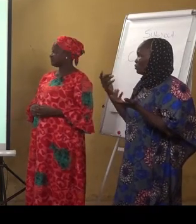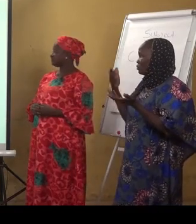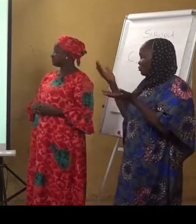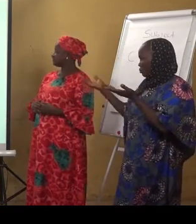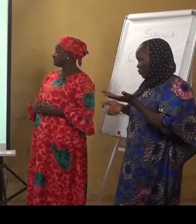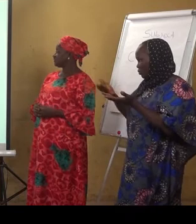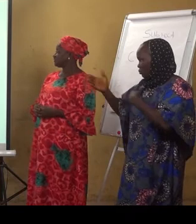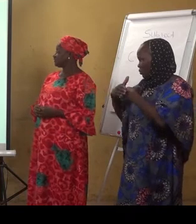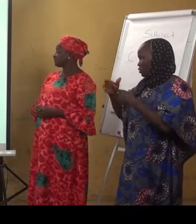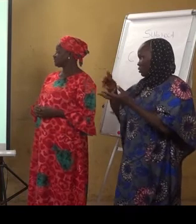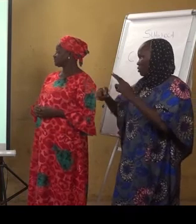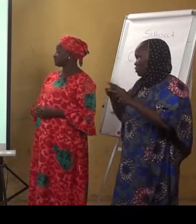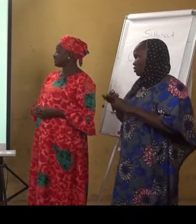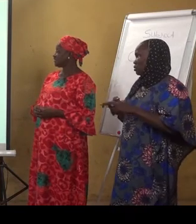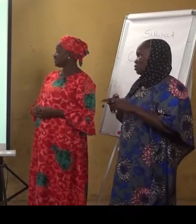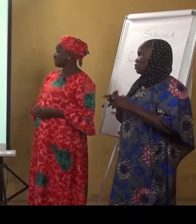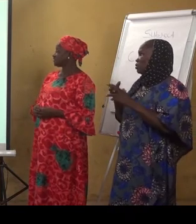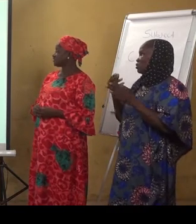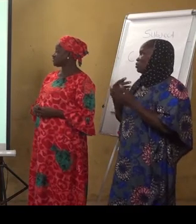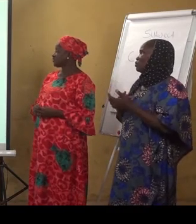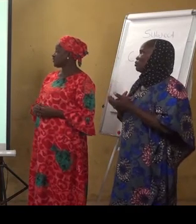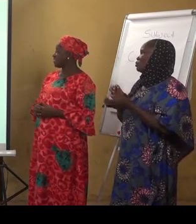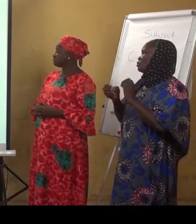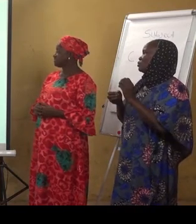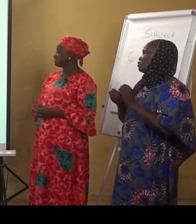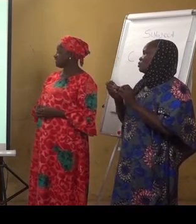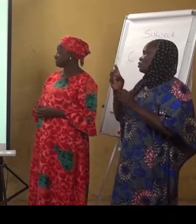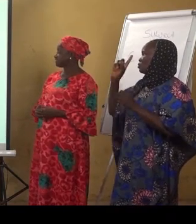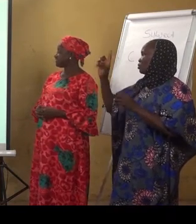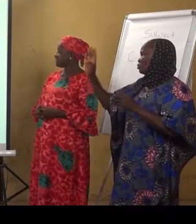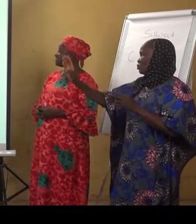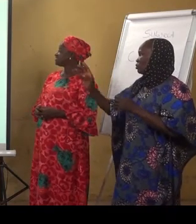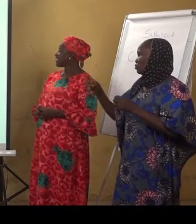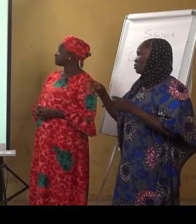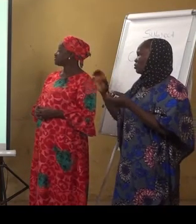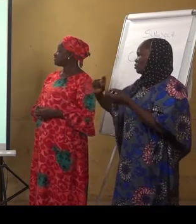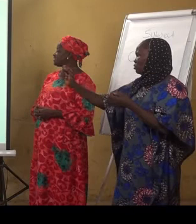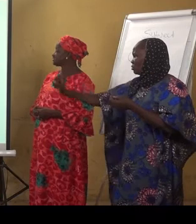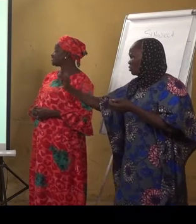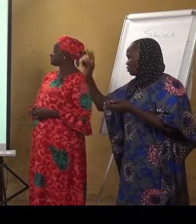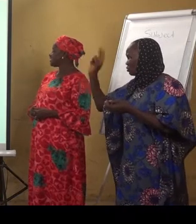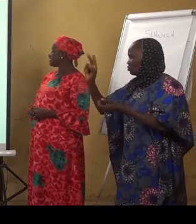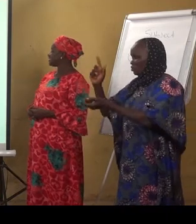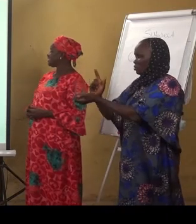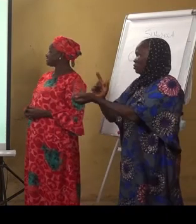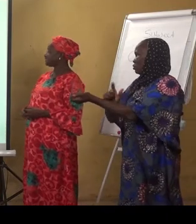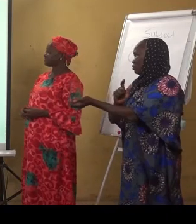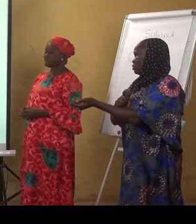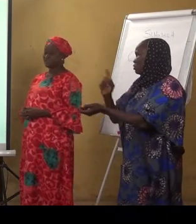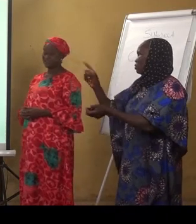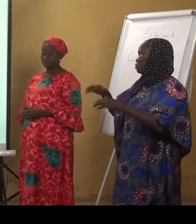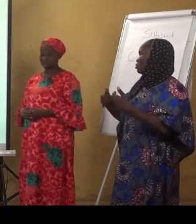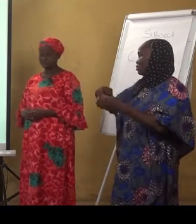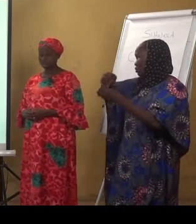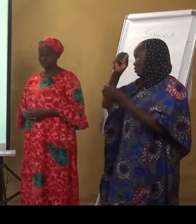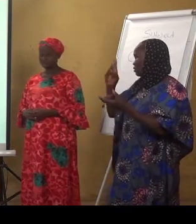to the glory of God. And question 1B says, Write two lessons you have learned from